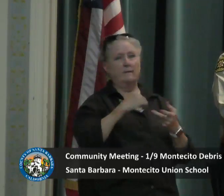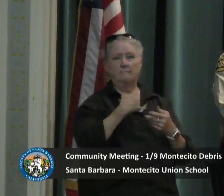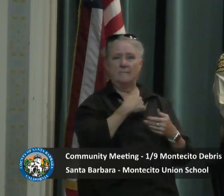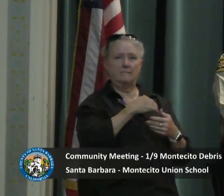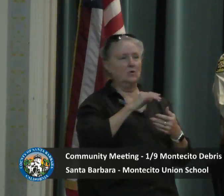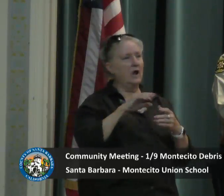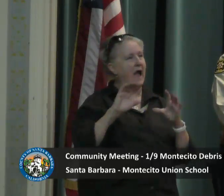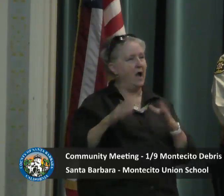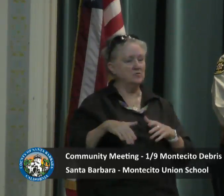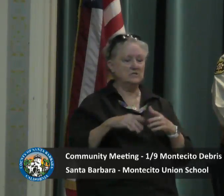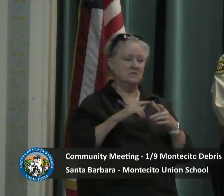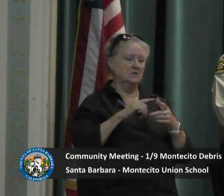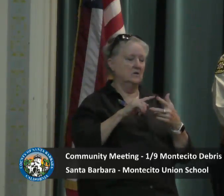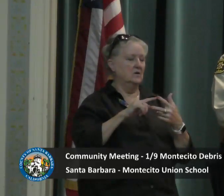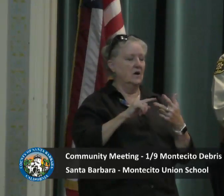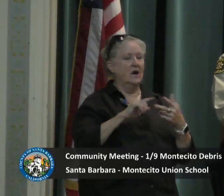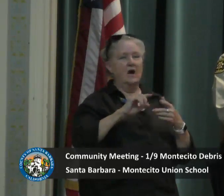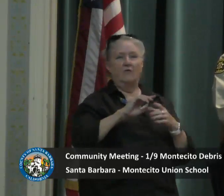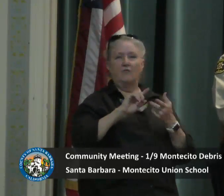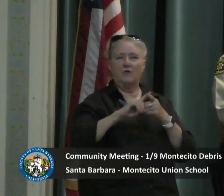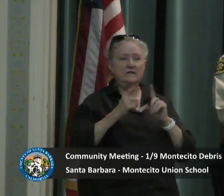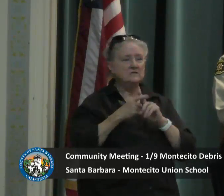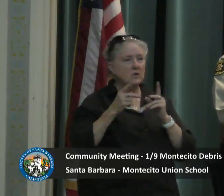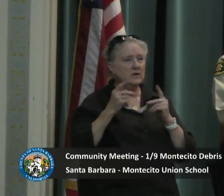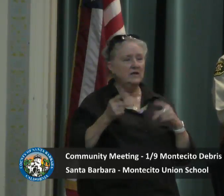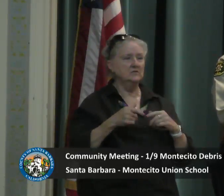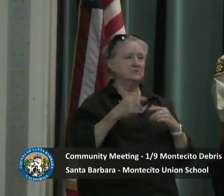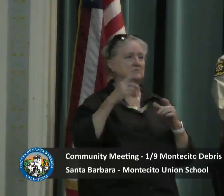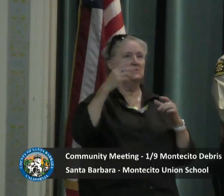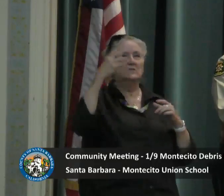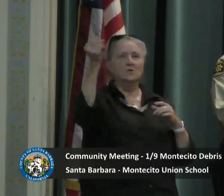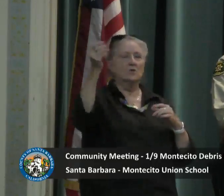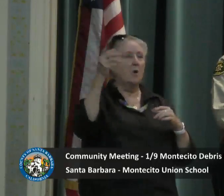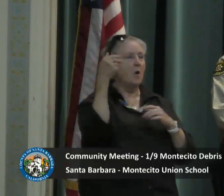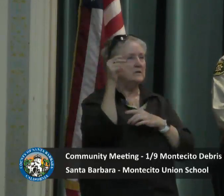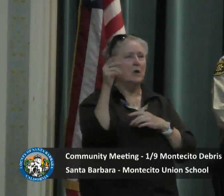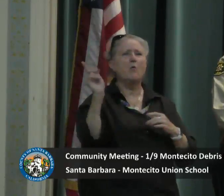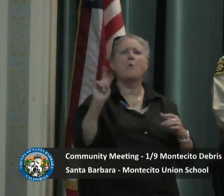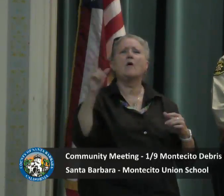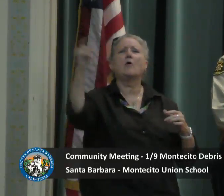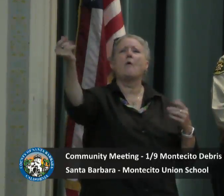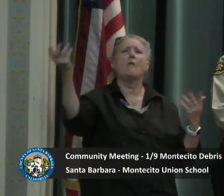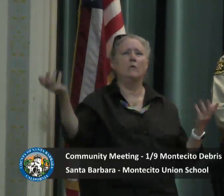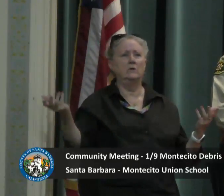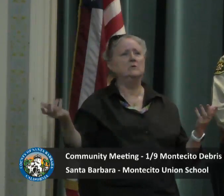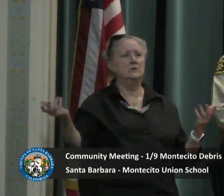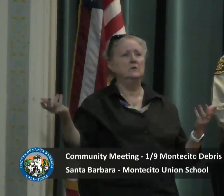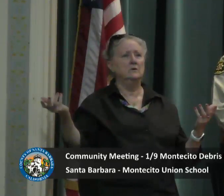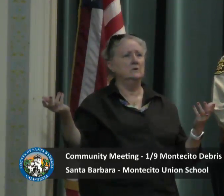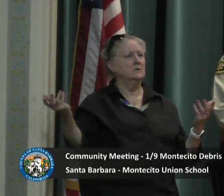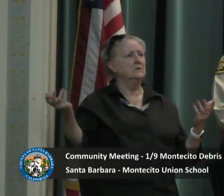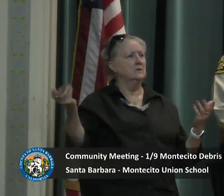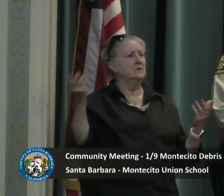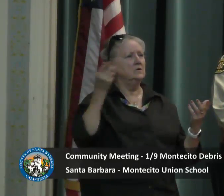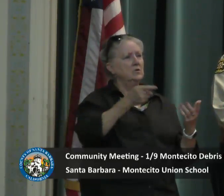friend's location that's been pre-designated, going to go to a hotel. Where is it that you and your family are?